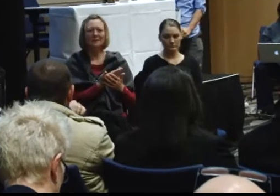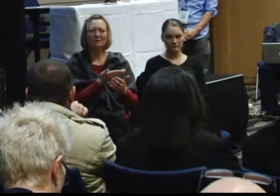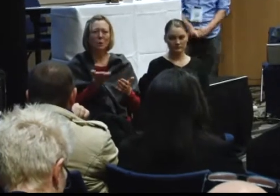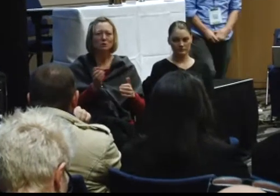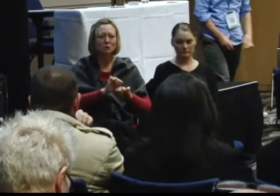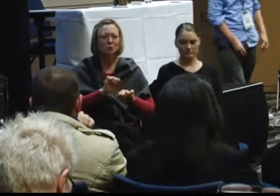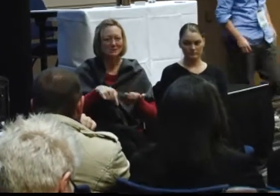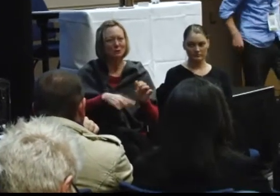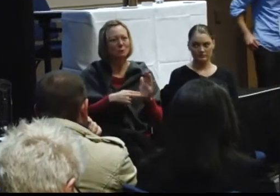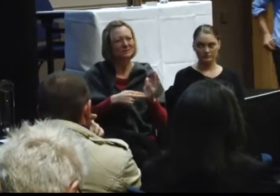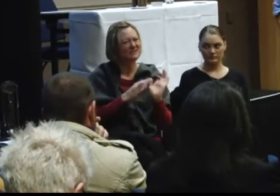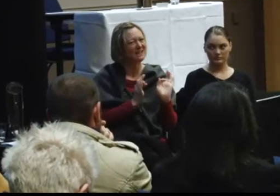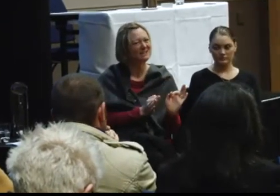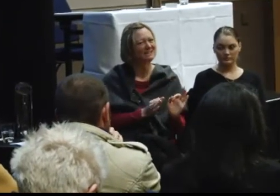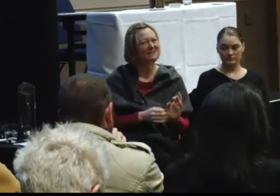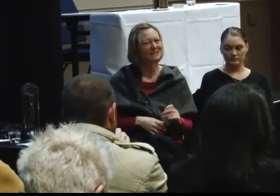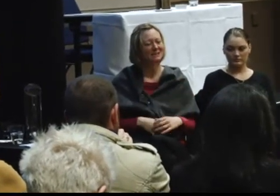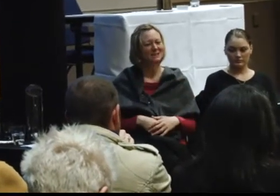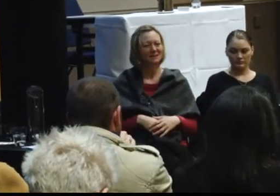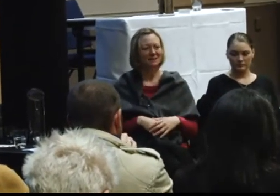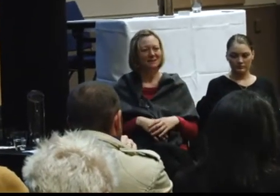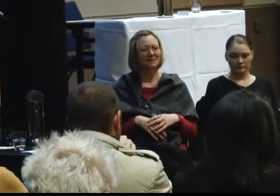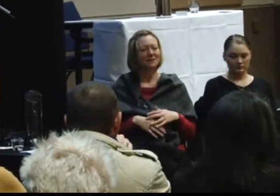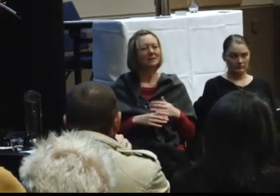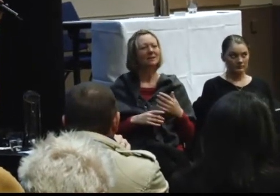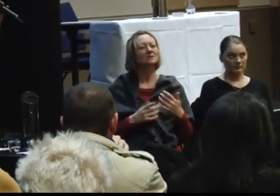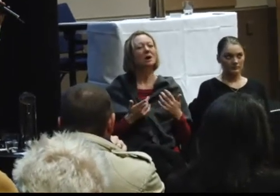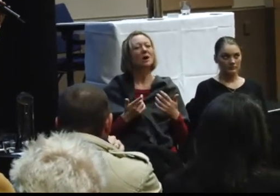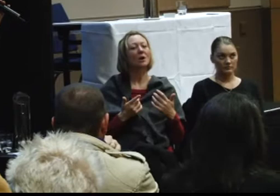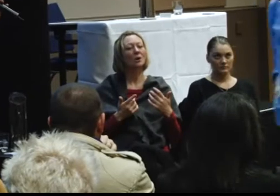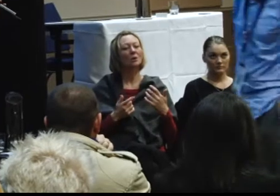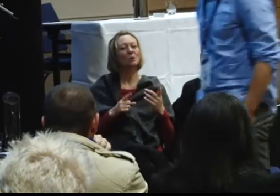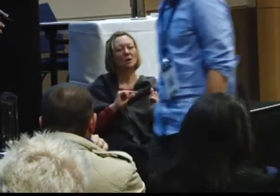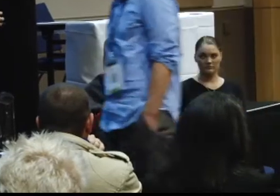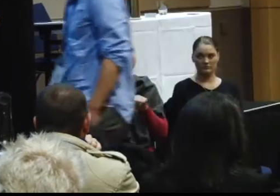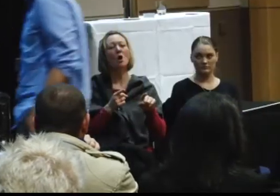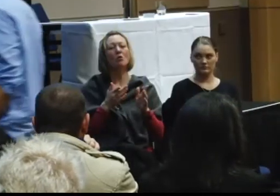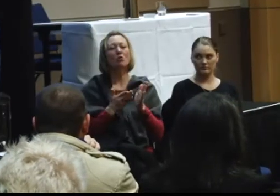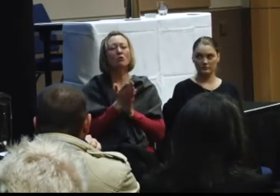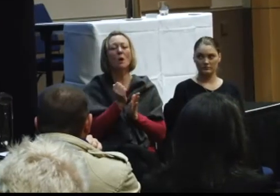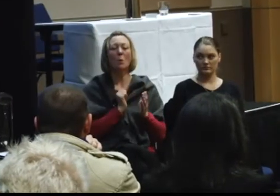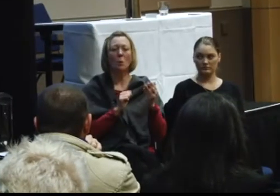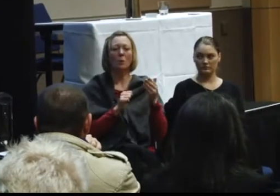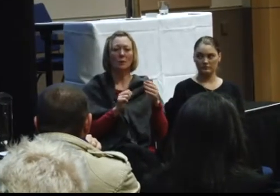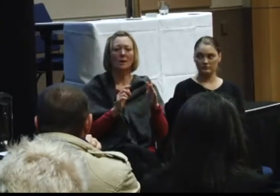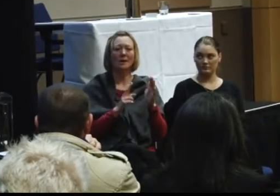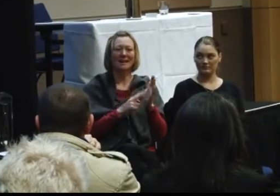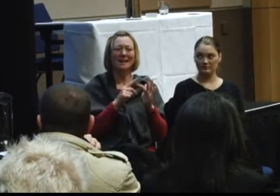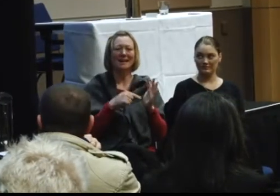So you can go through the notes from our room in Z3 and get those URLs and visit those sites.